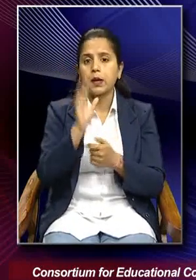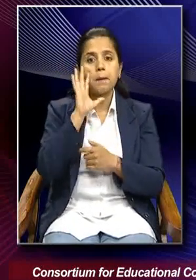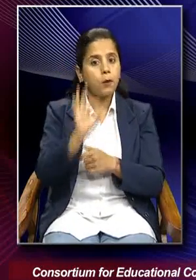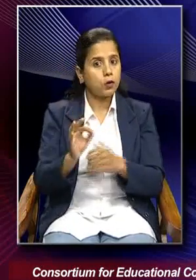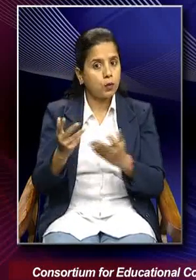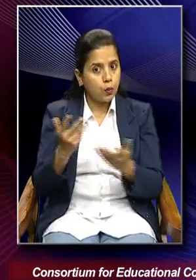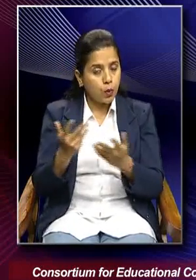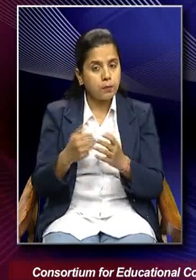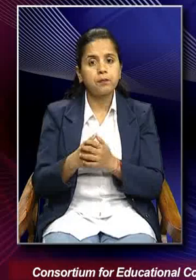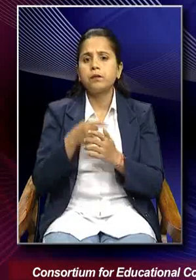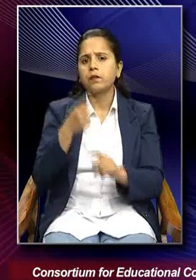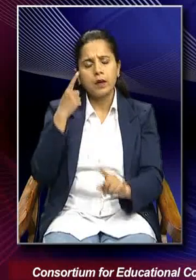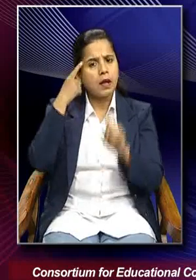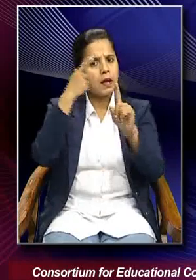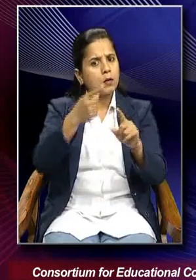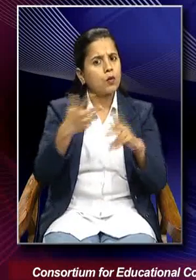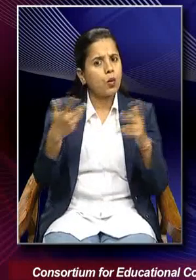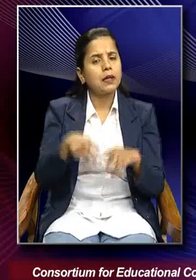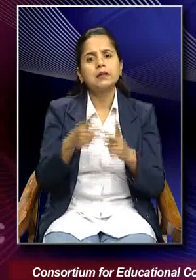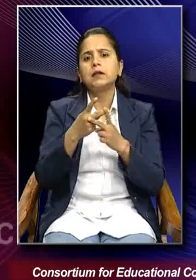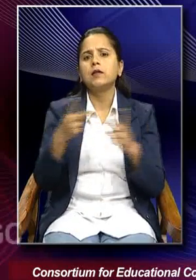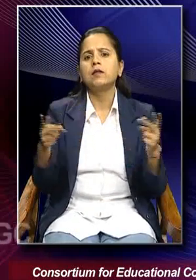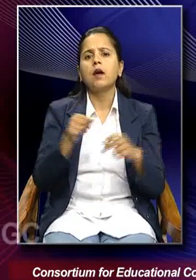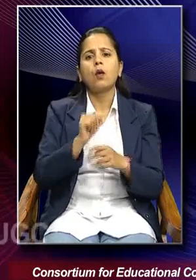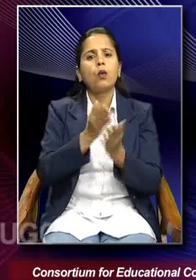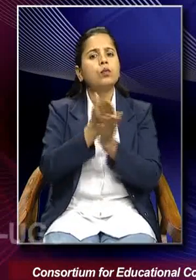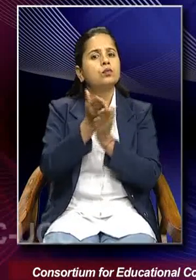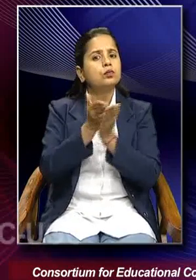significance? What are the aims of these different types of